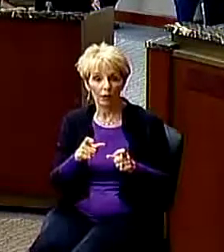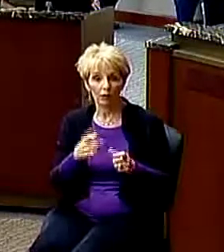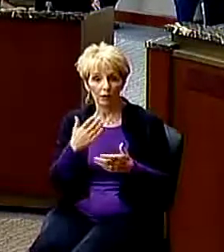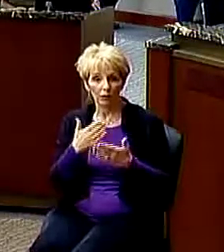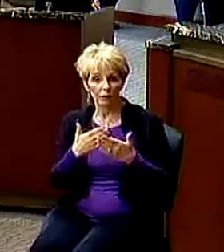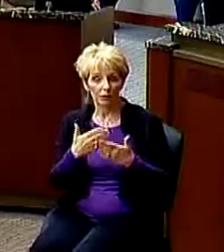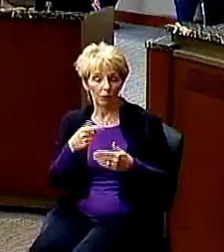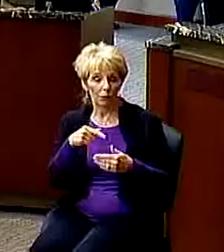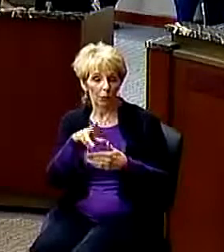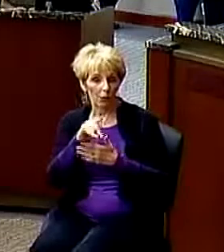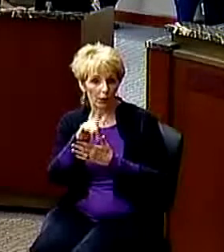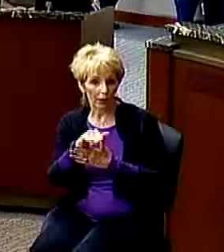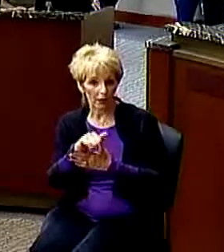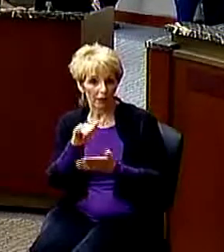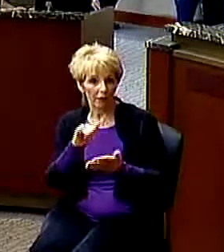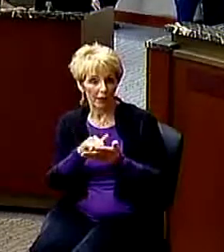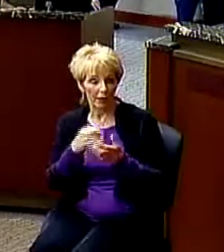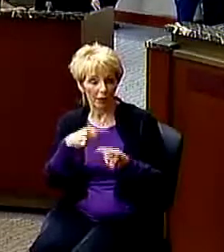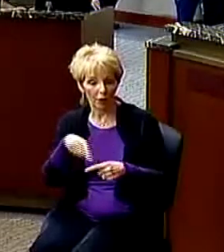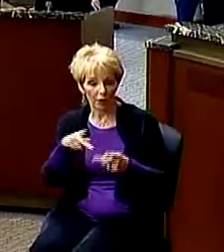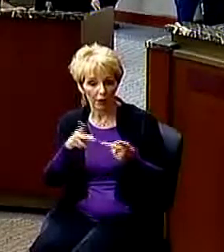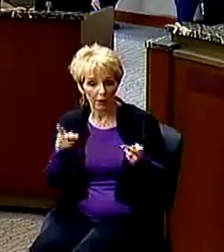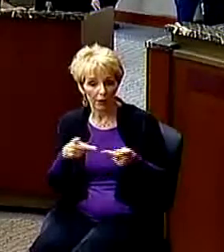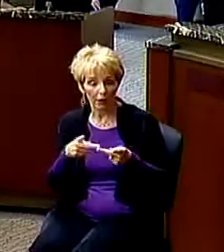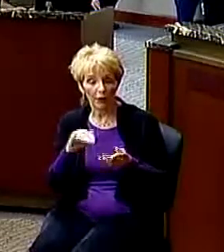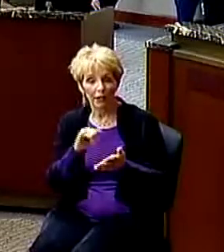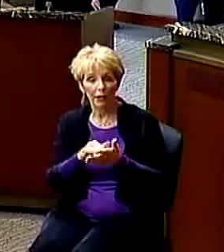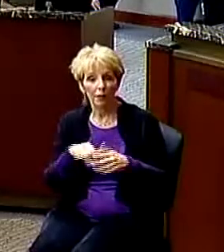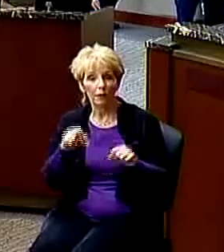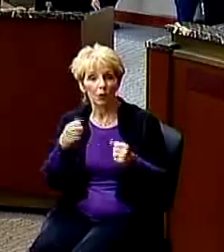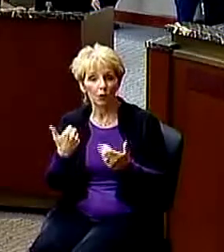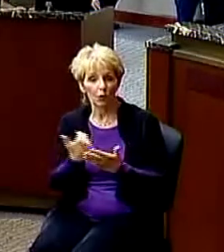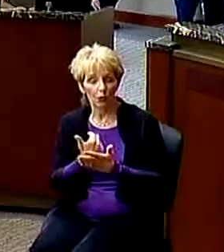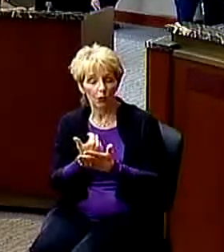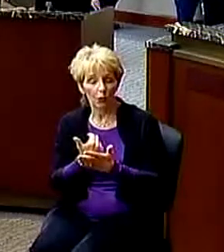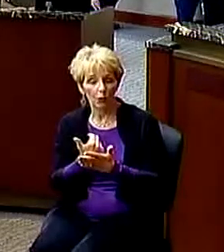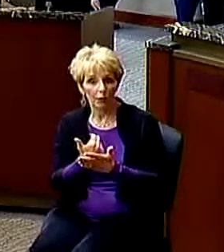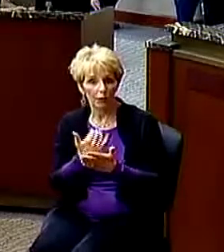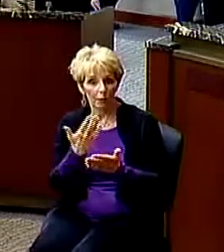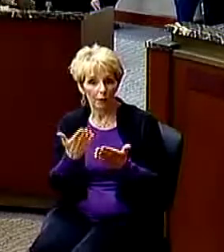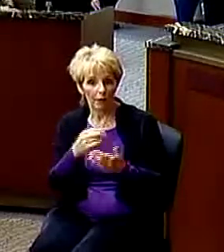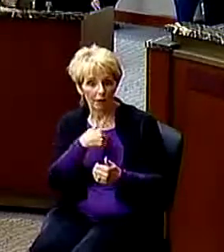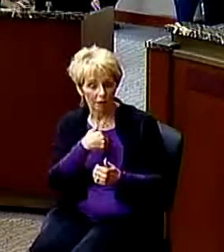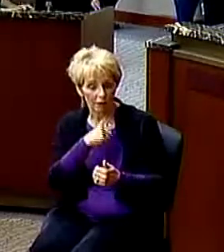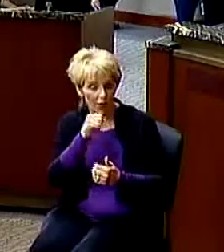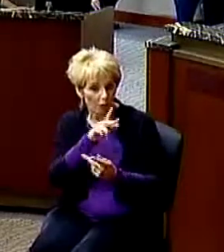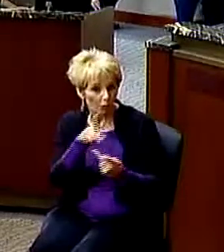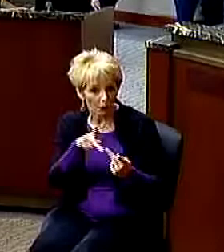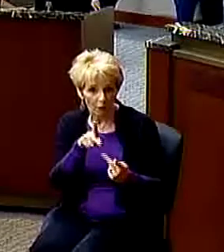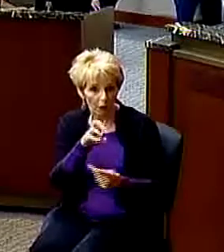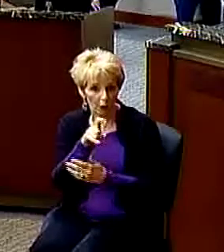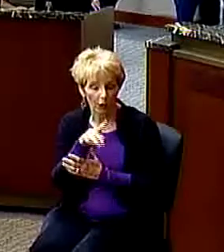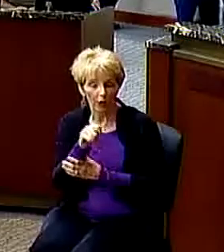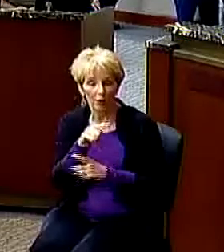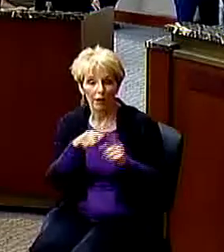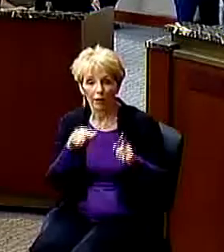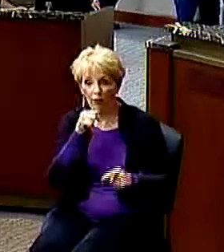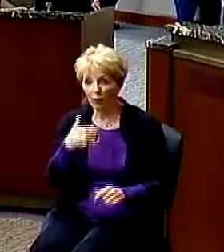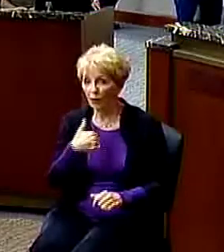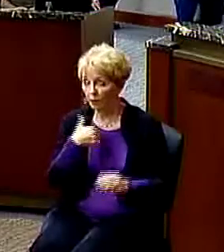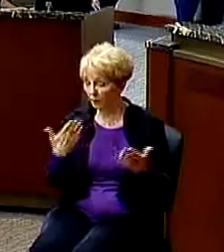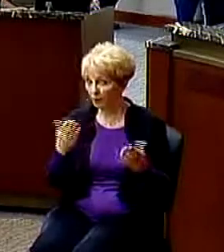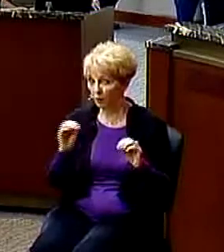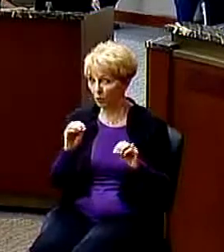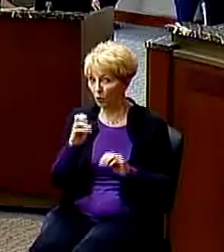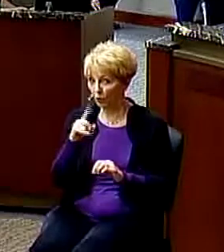this. Many of the places for rent are taken by newcomers that maybe they don't have perfect credit or they don't even have credit